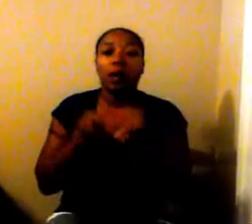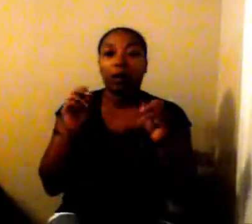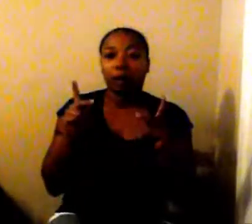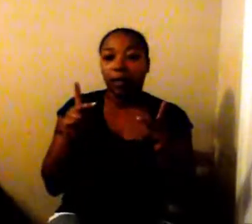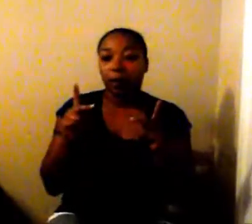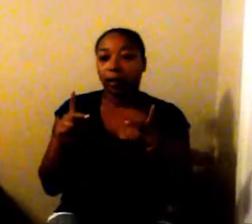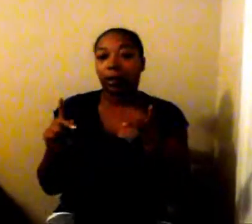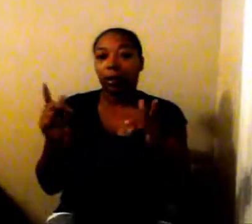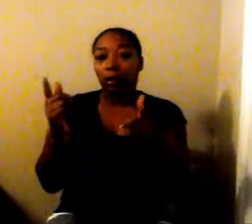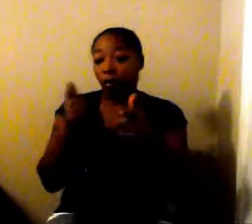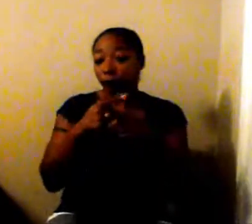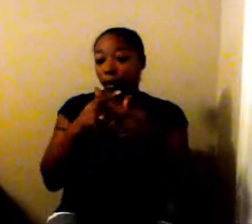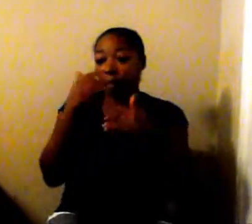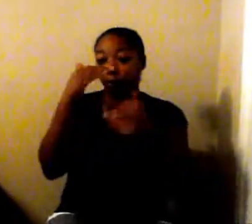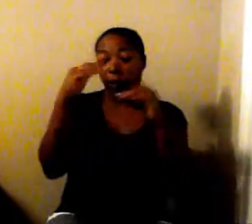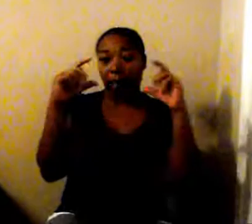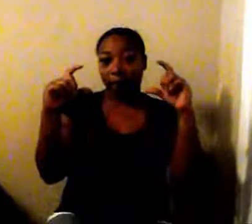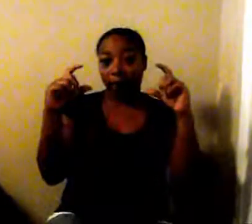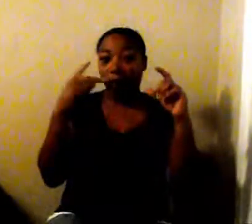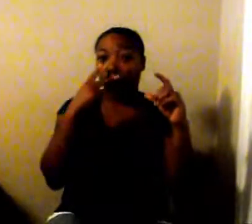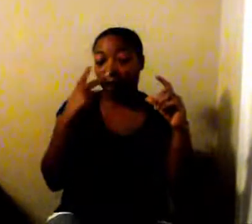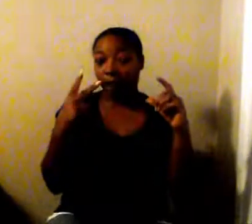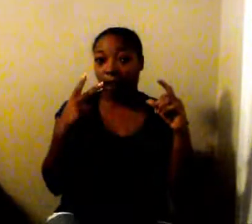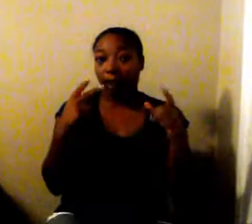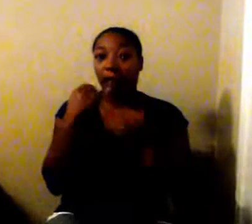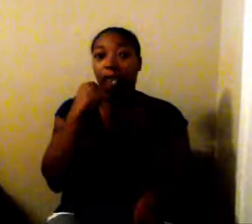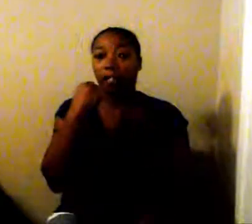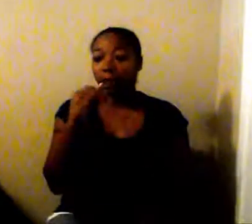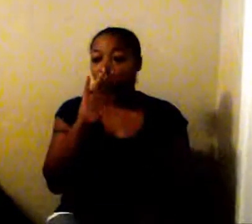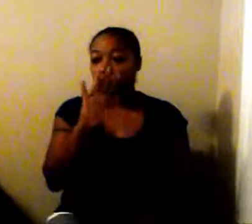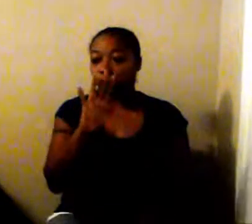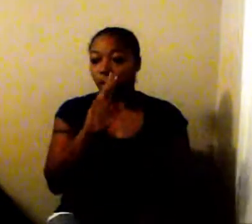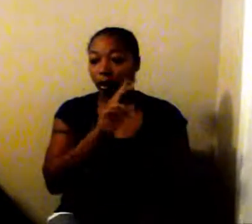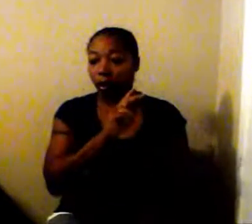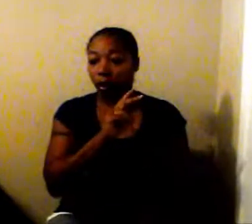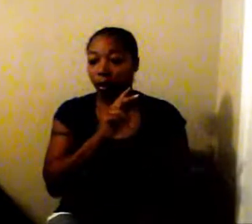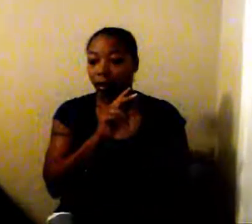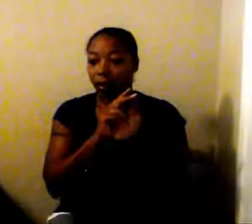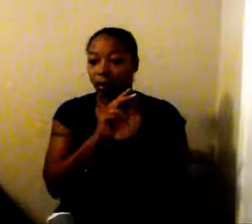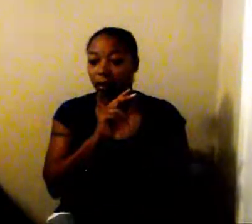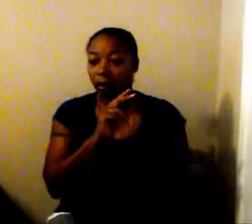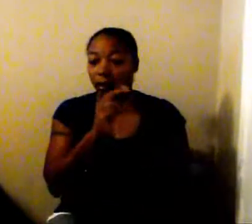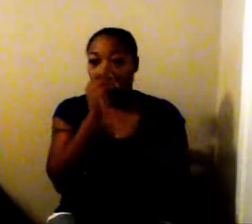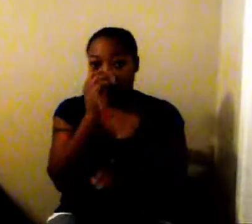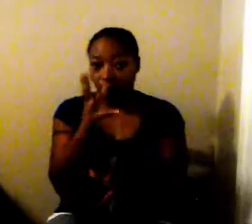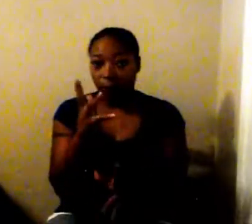Okay, so the first box that we see is your information.